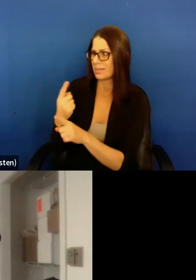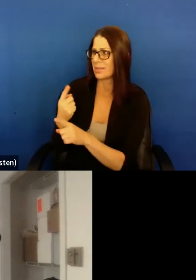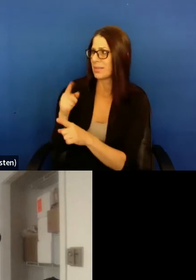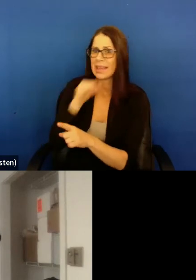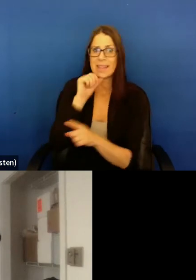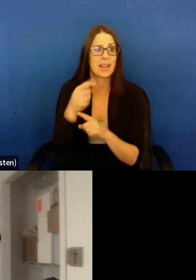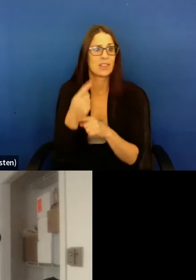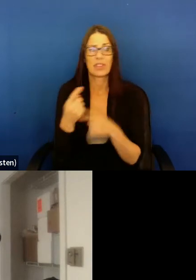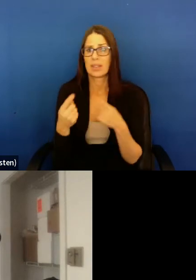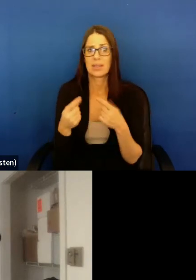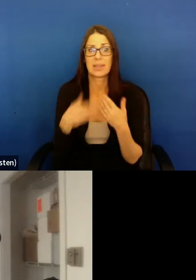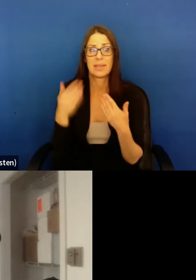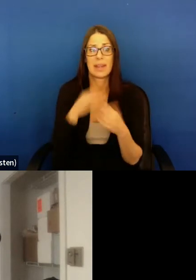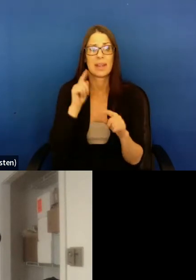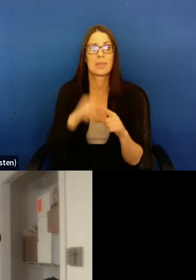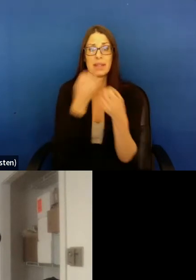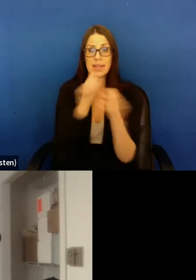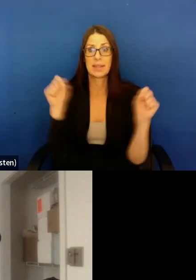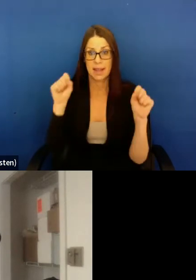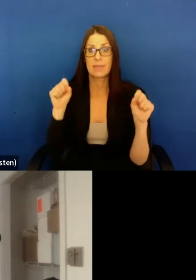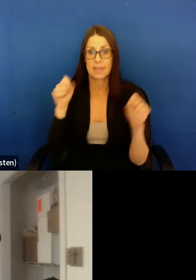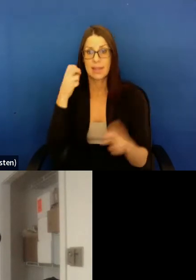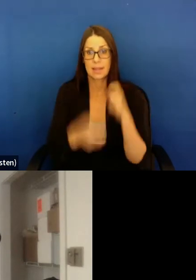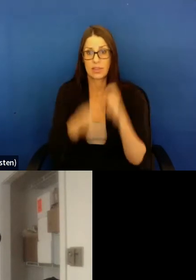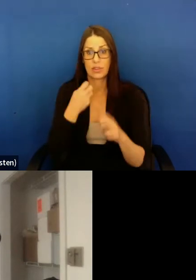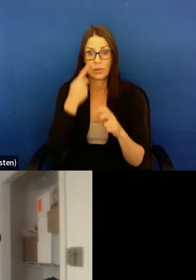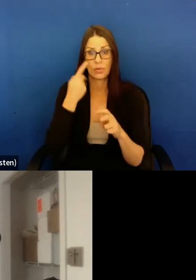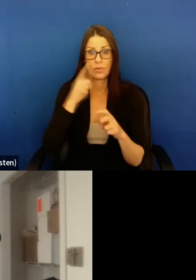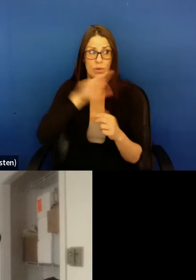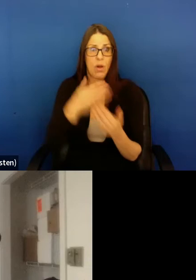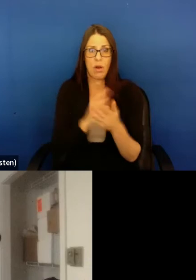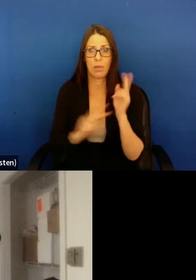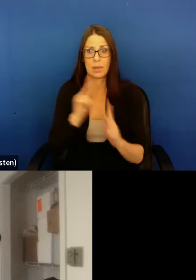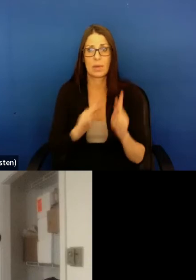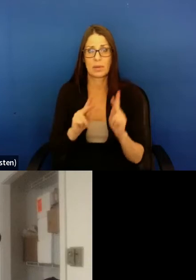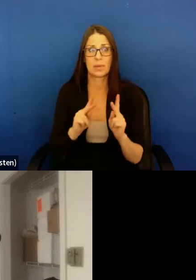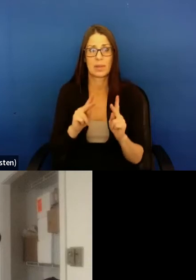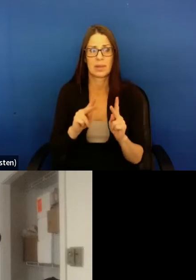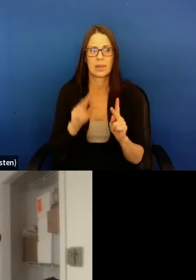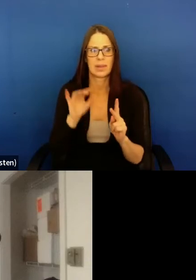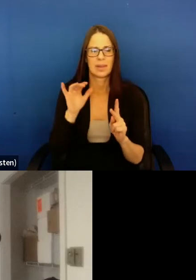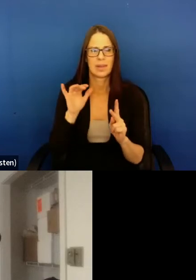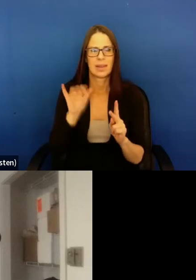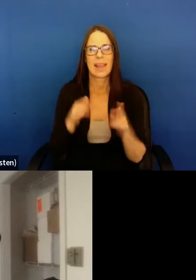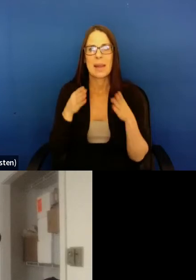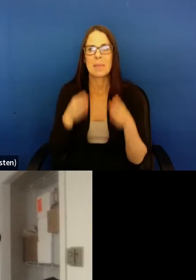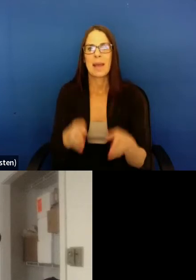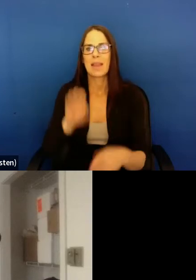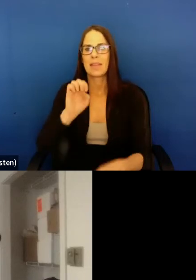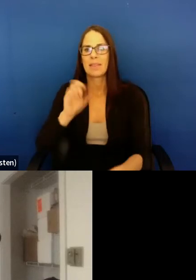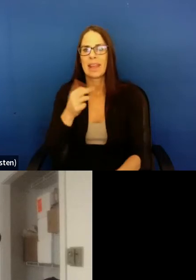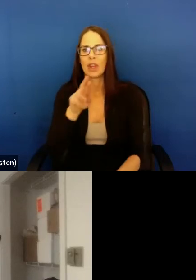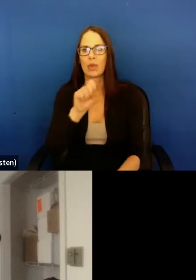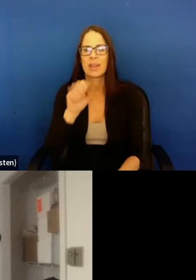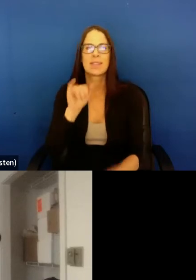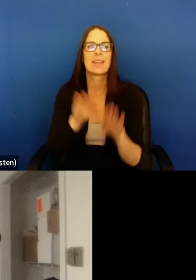big safety issue for everyone, because I think that path of egress, that's the most important thing in any building.